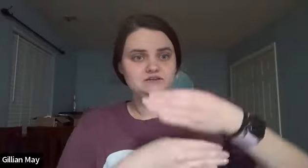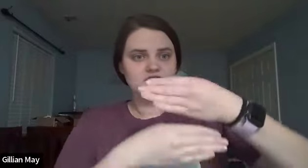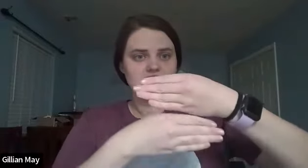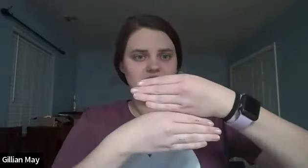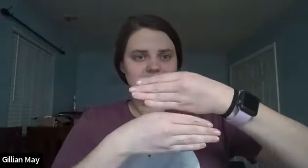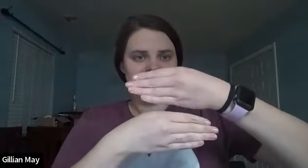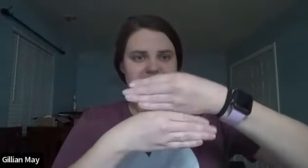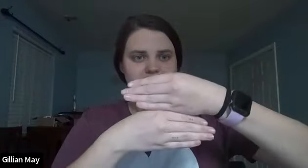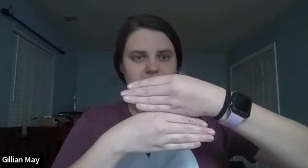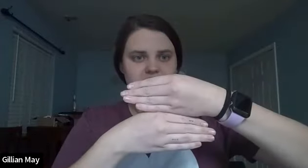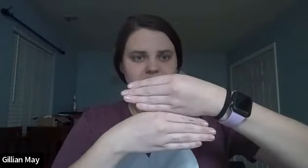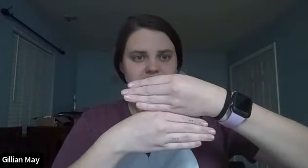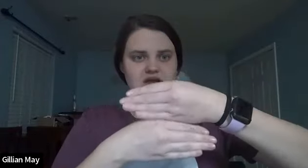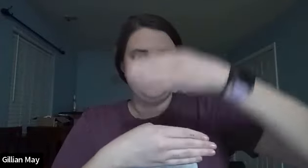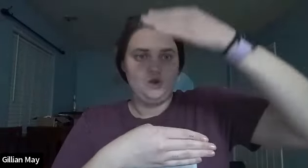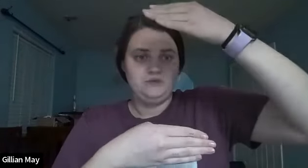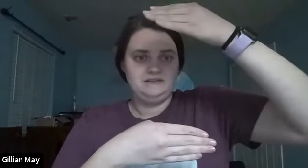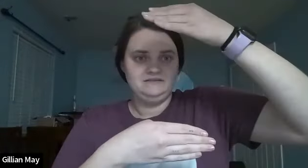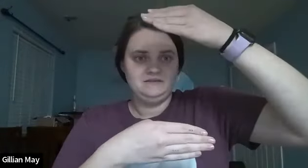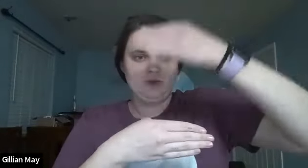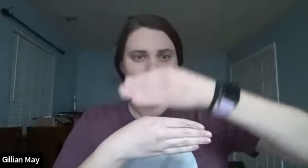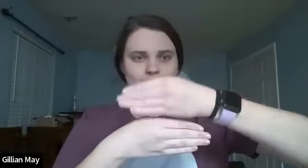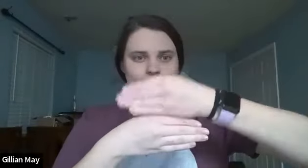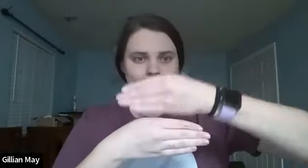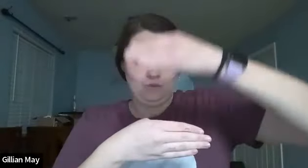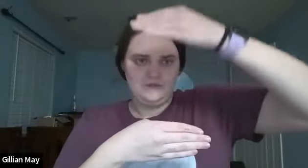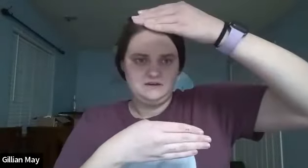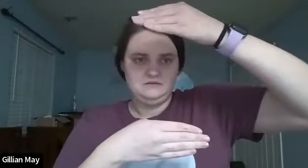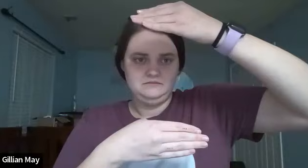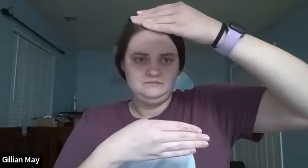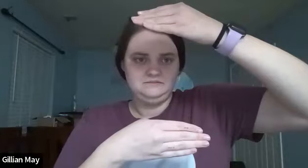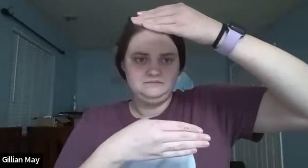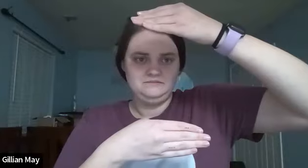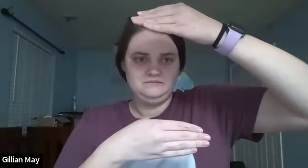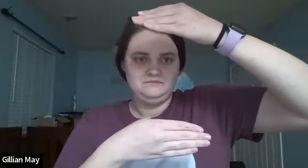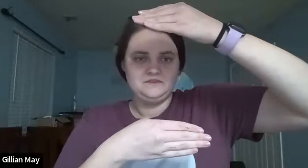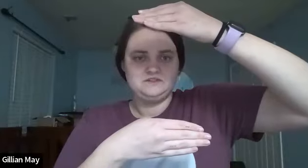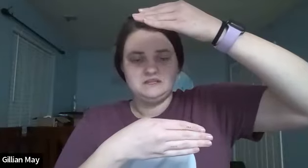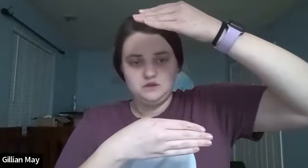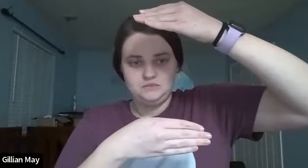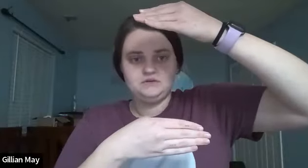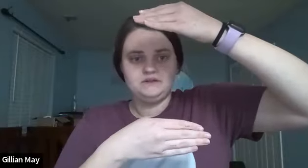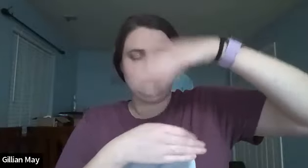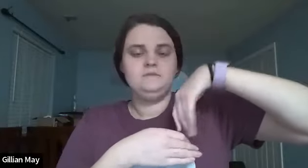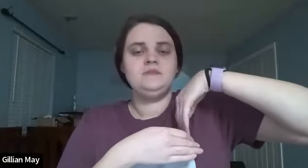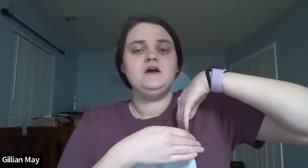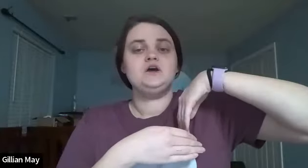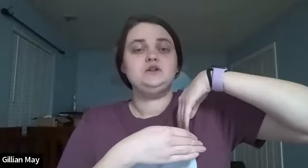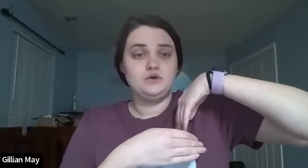you're going to kind of tap and then open window. So that's open your window. Close